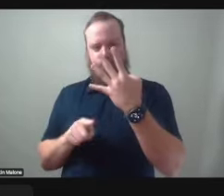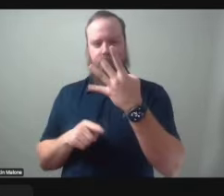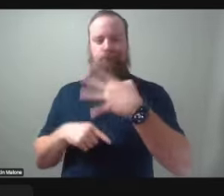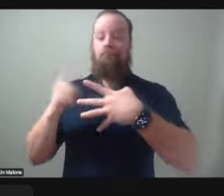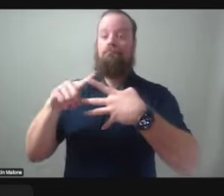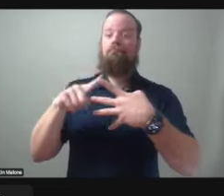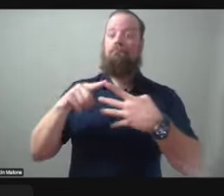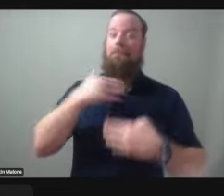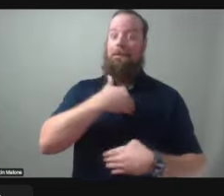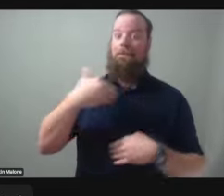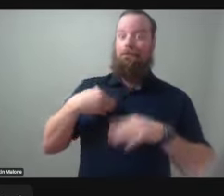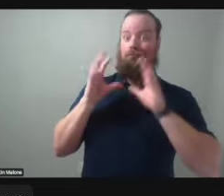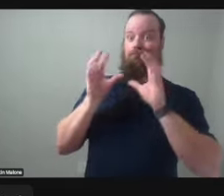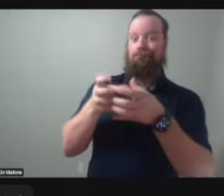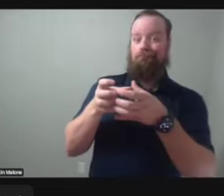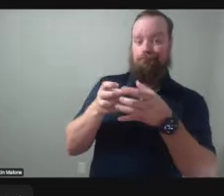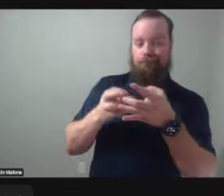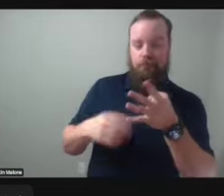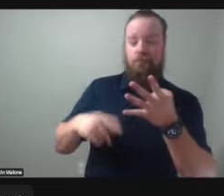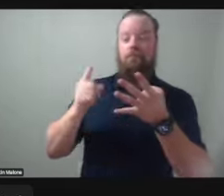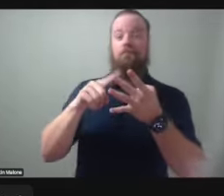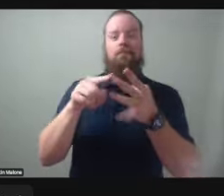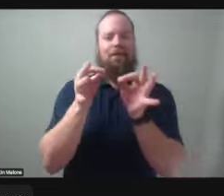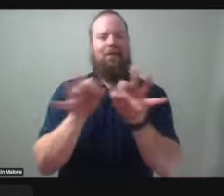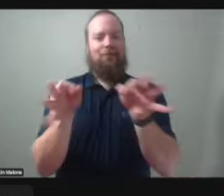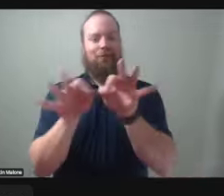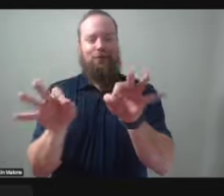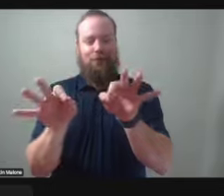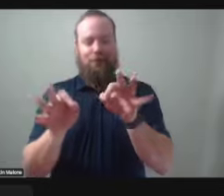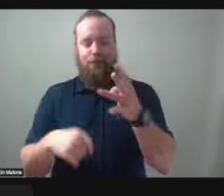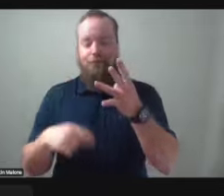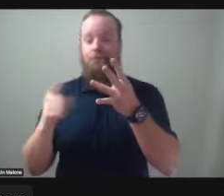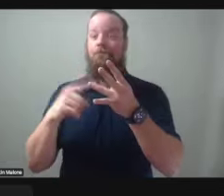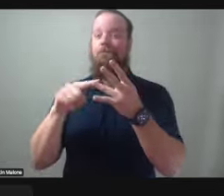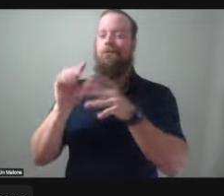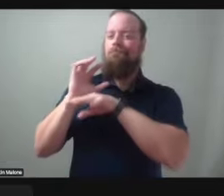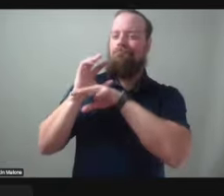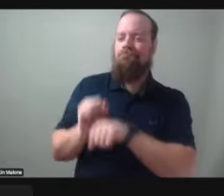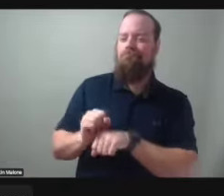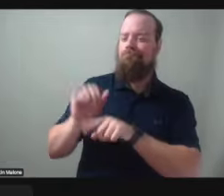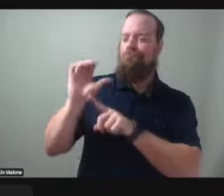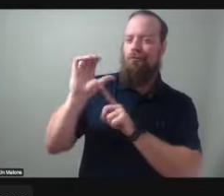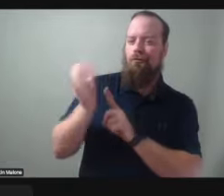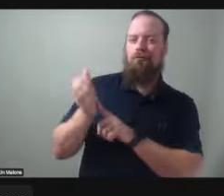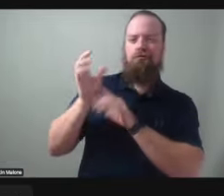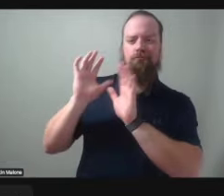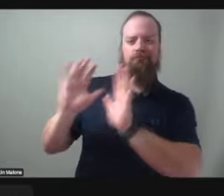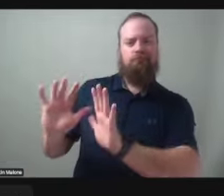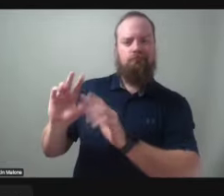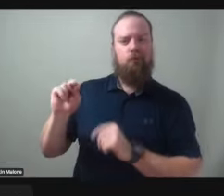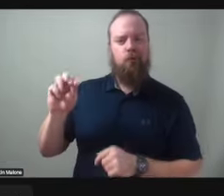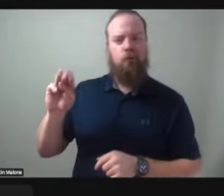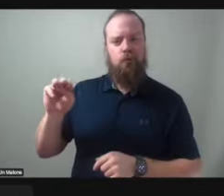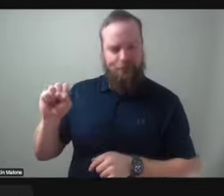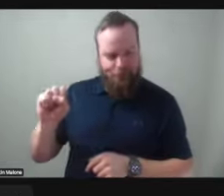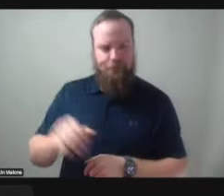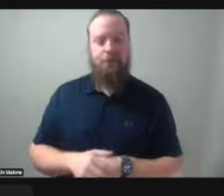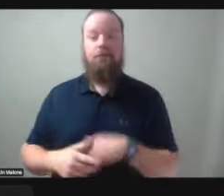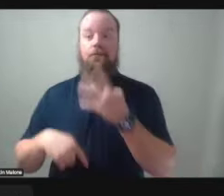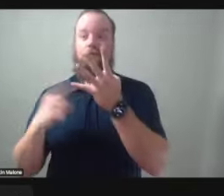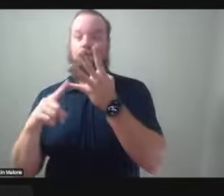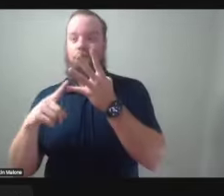Generally speaking, cultures need to have four things in order to be labeled a culture. They must have members, they must have a language,